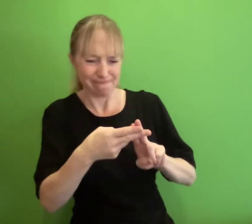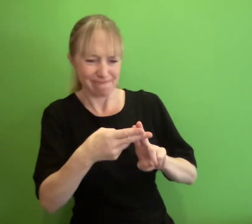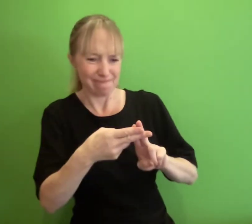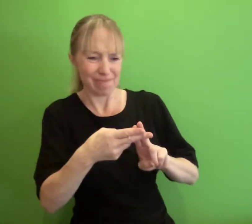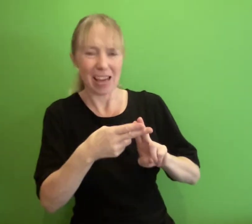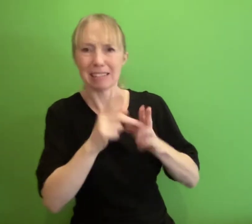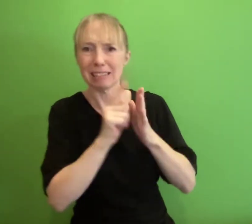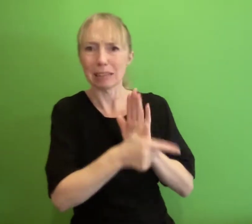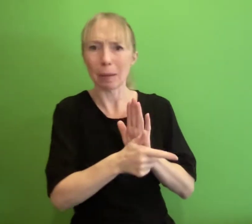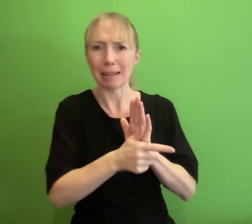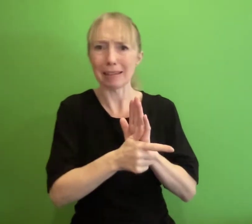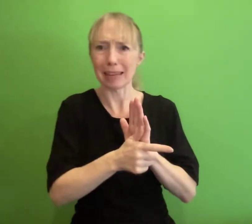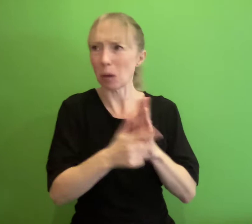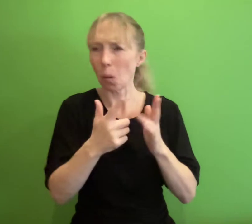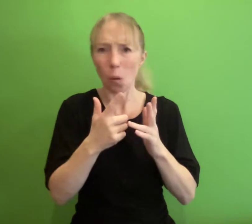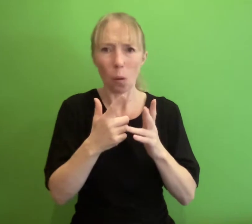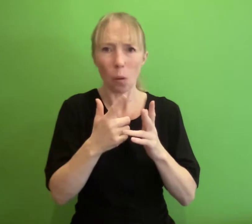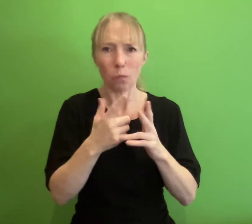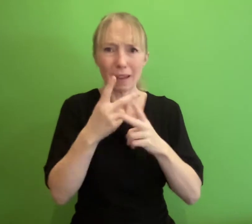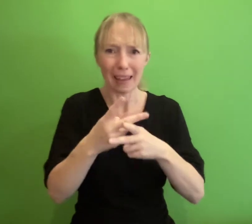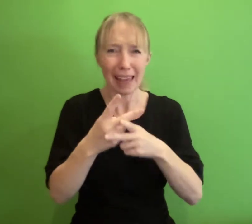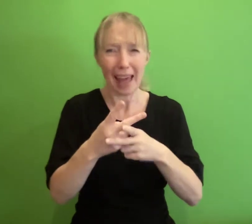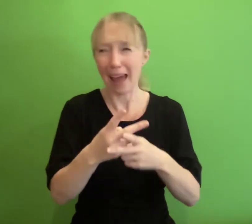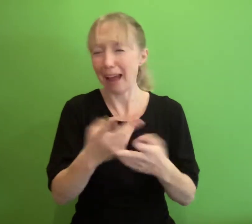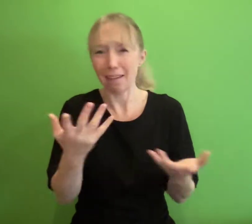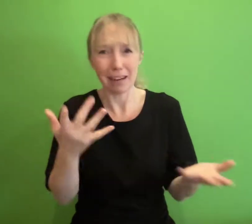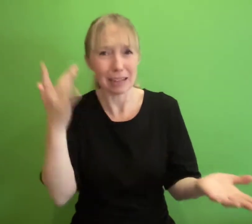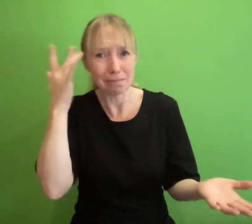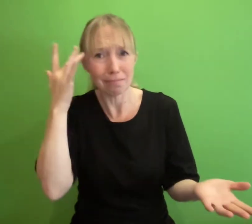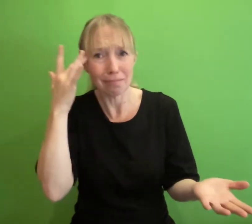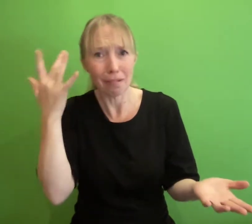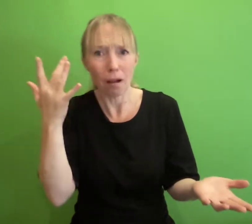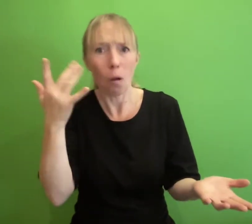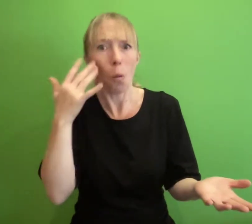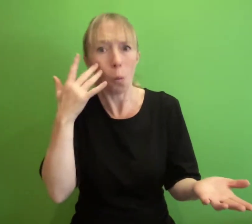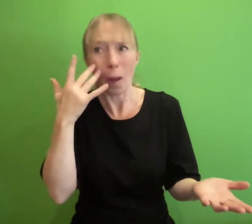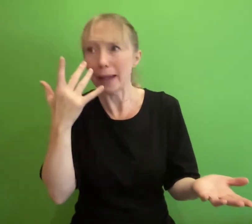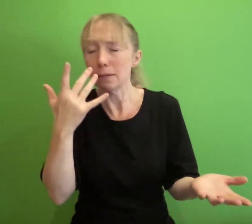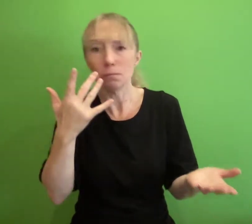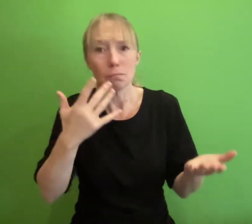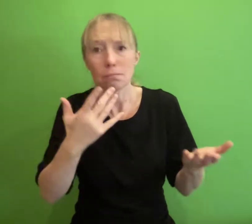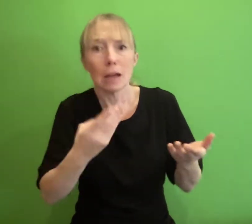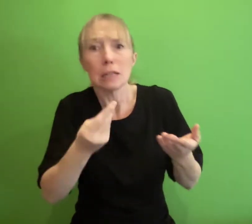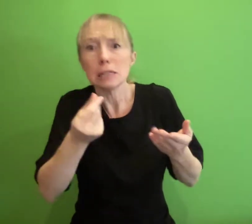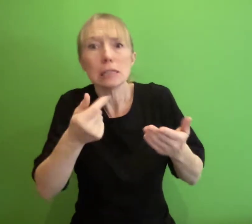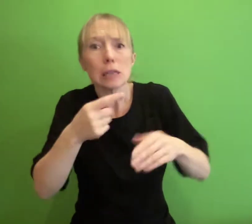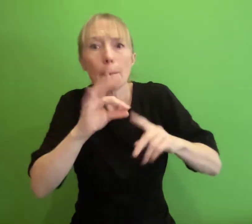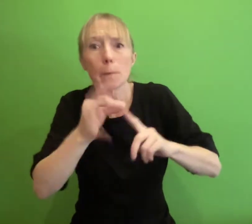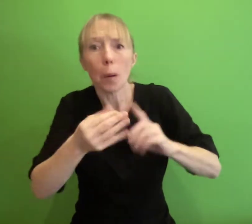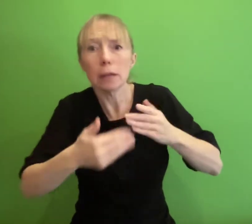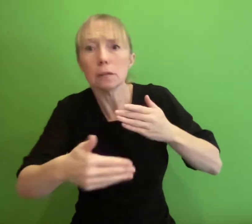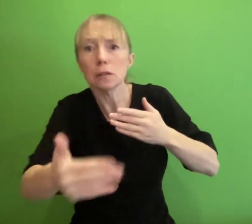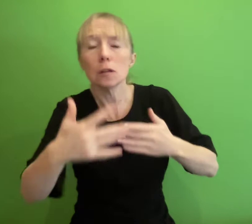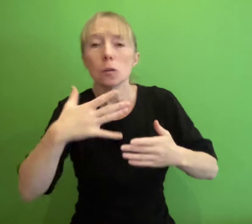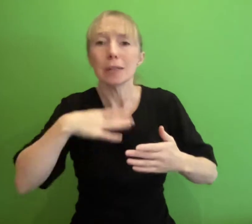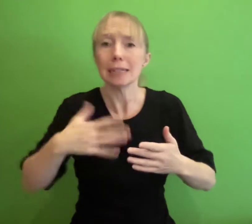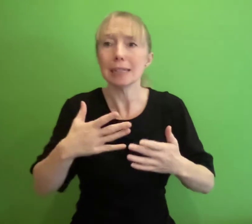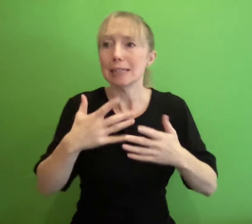when you realize and understand that we were all going to require care, help, support, accessibility of some sort